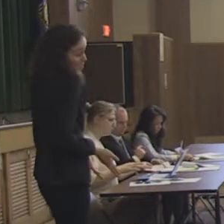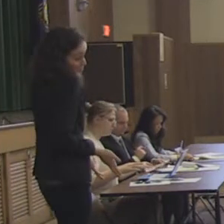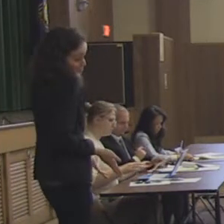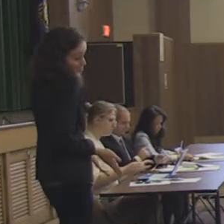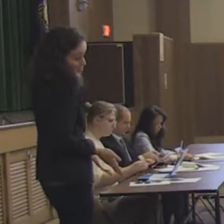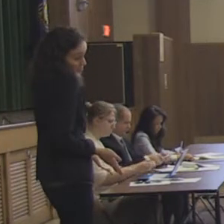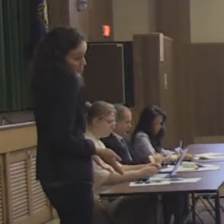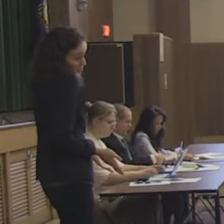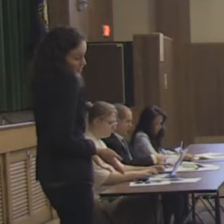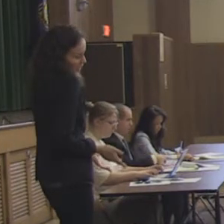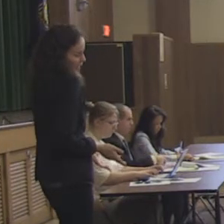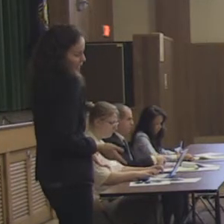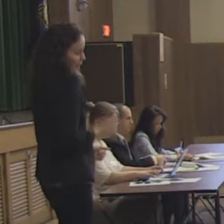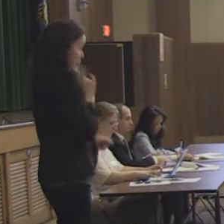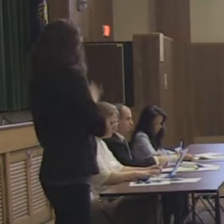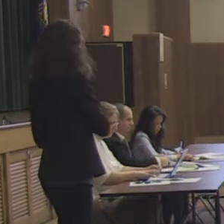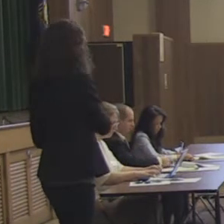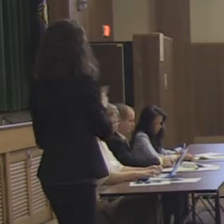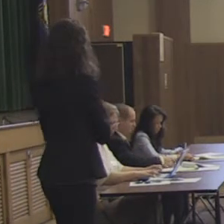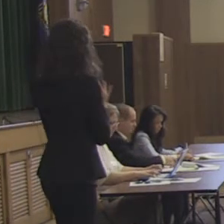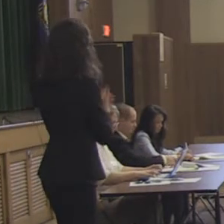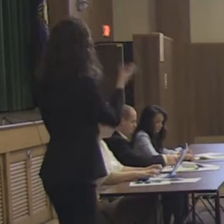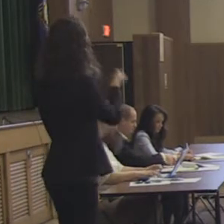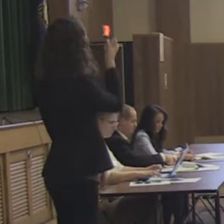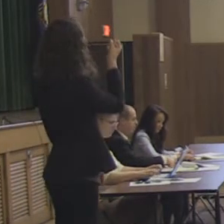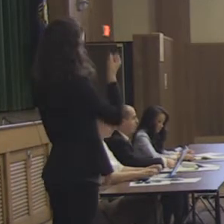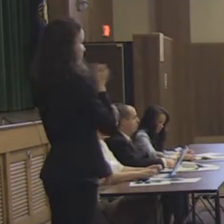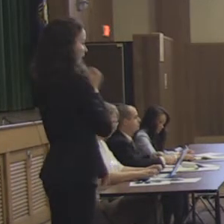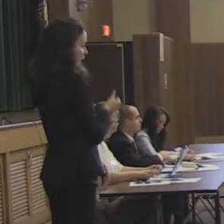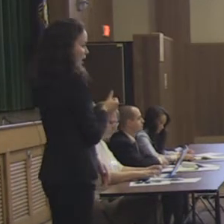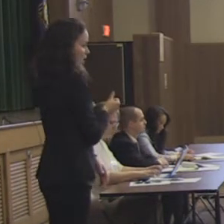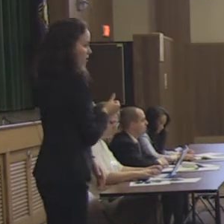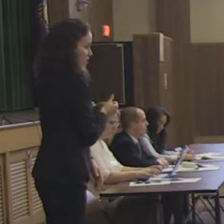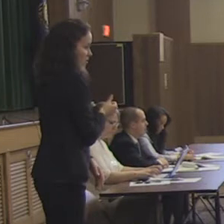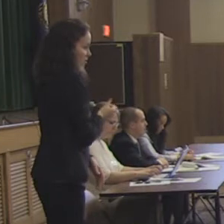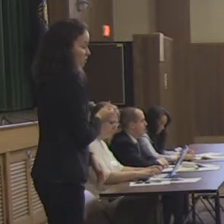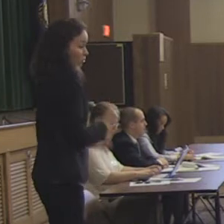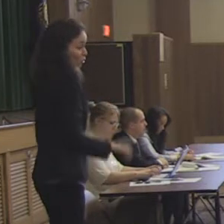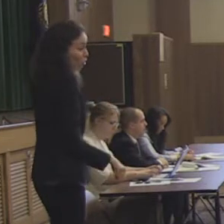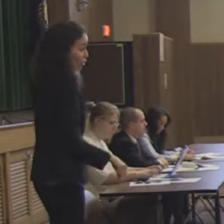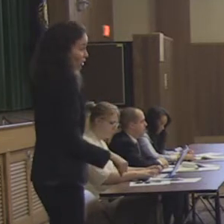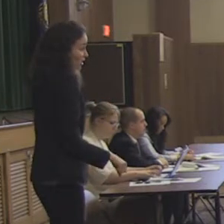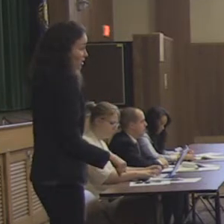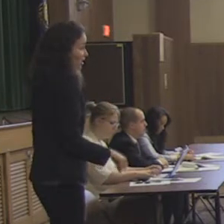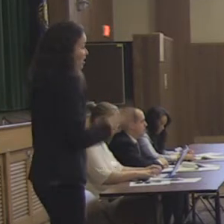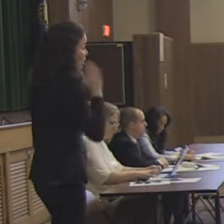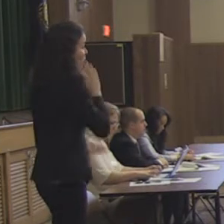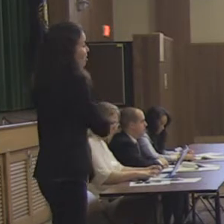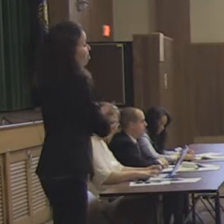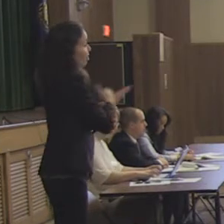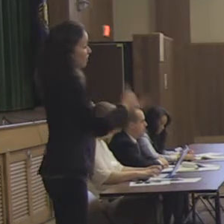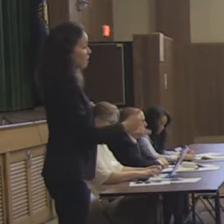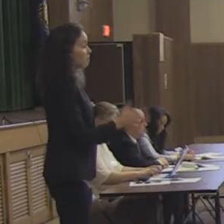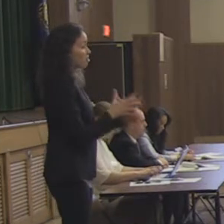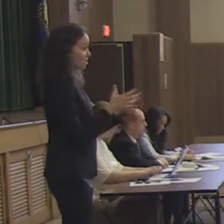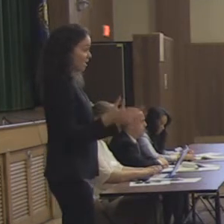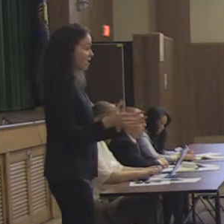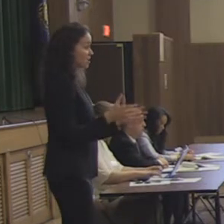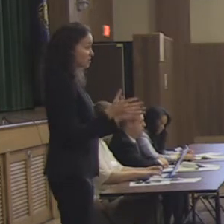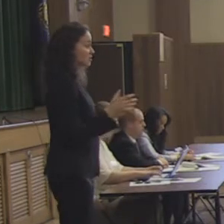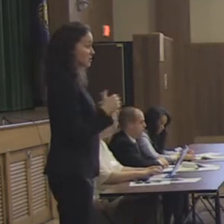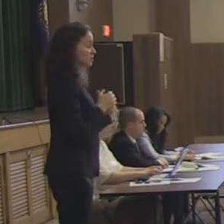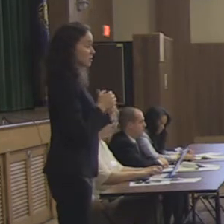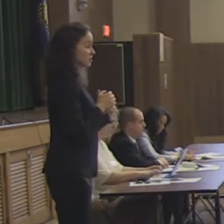I'll guarantee you it's not going to be easy. But that's an area that could make a lot of difference